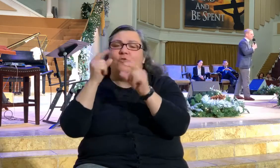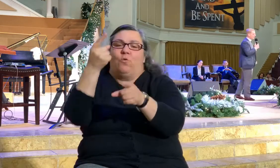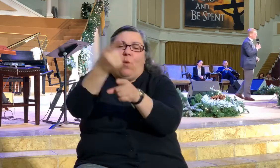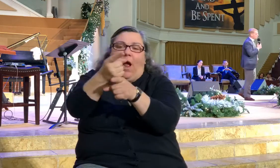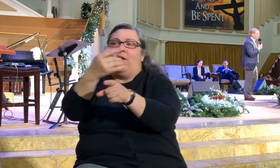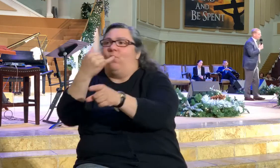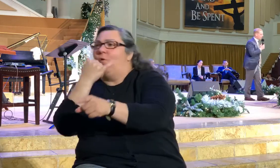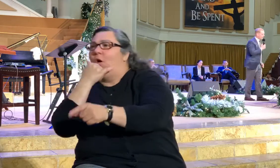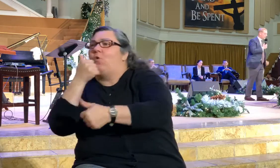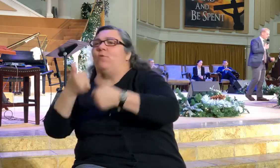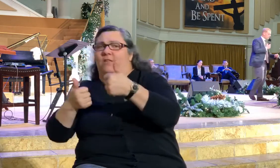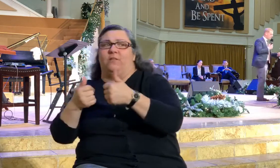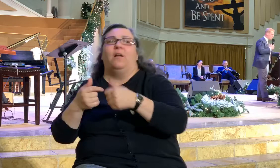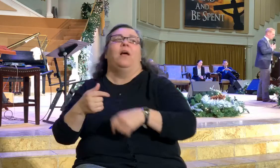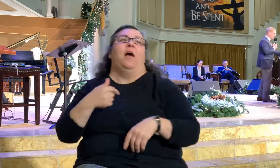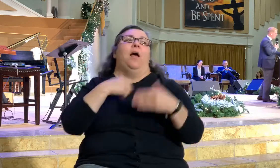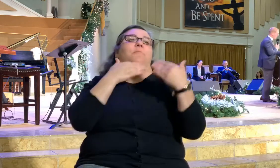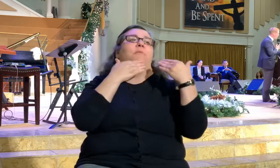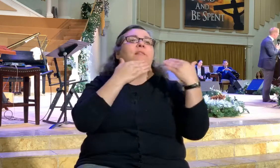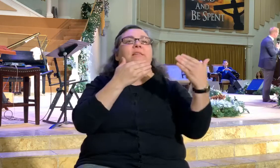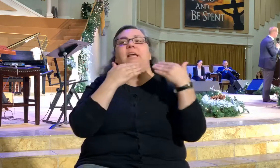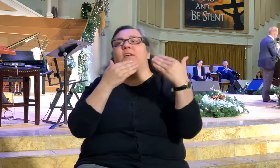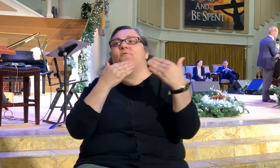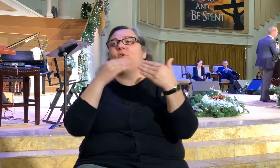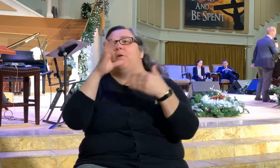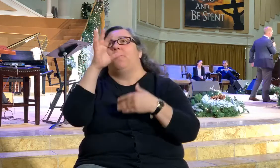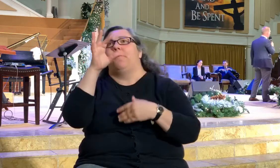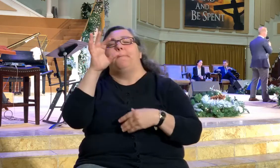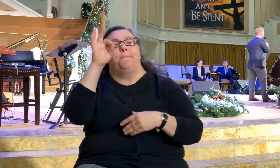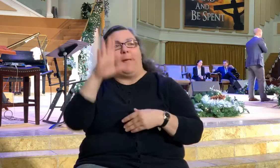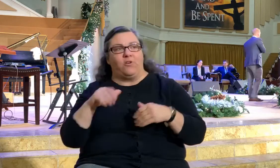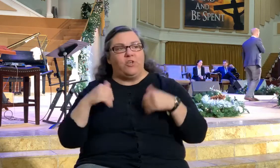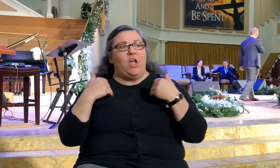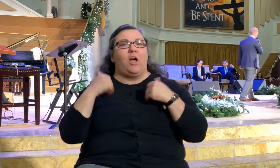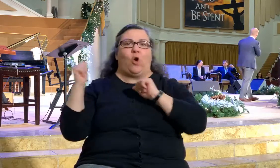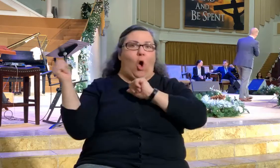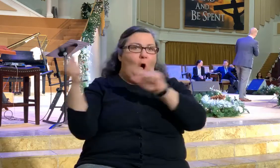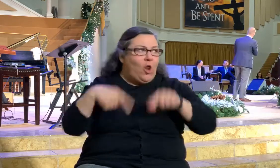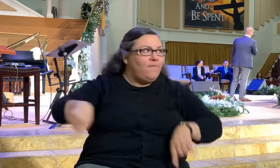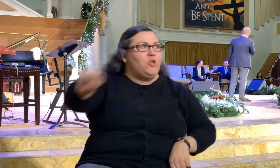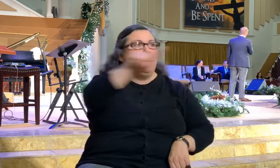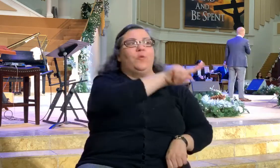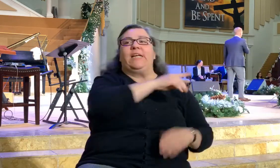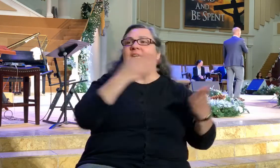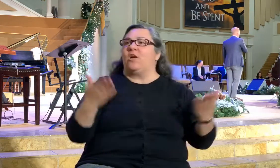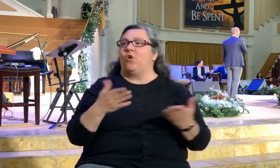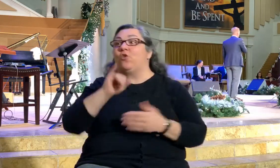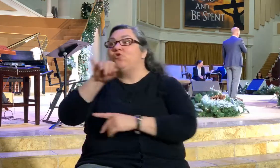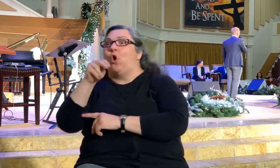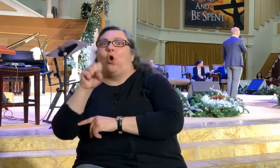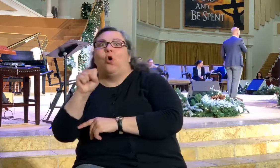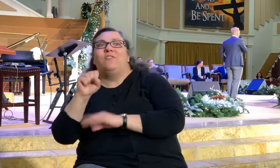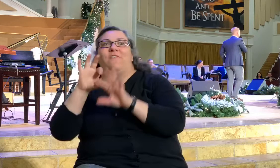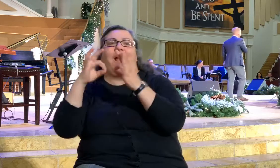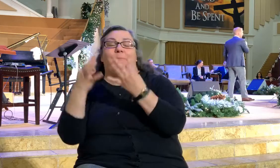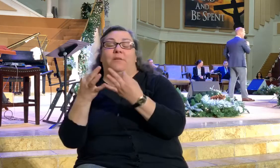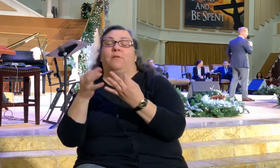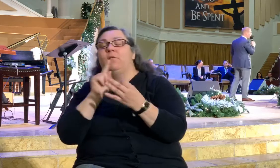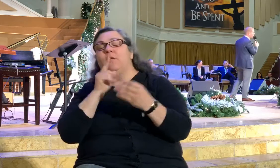Amen. And so I thank you again, Pastor Young, and everyone here and the Jones family. It was